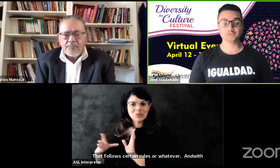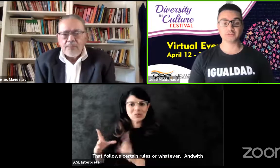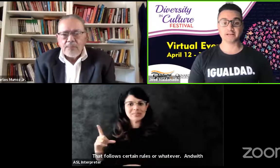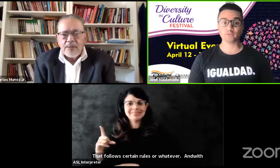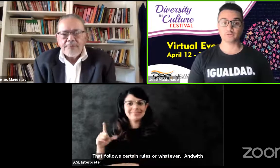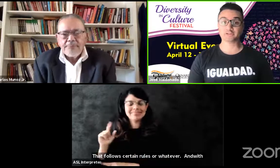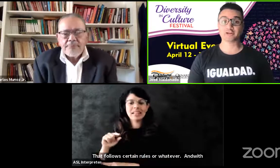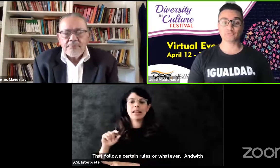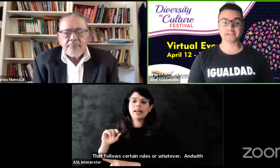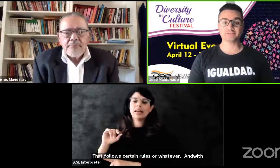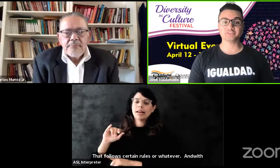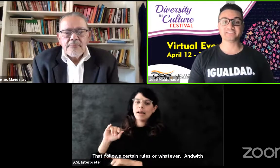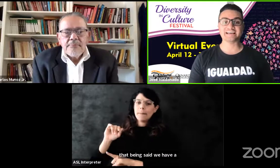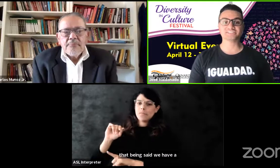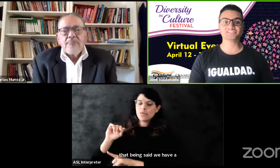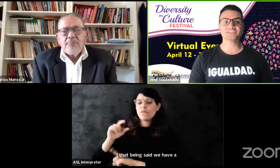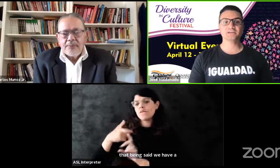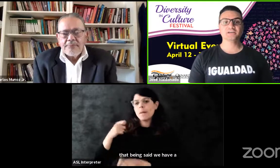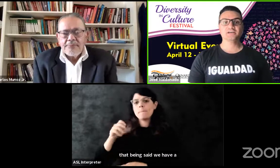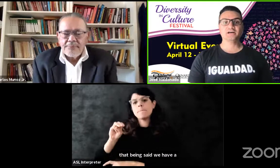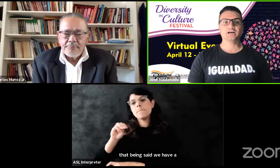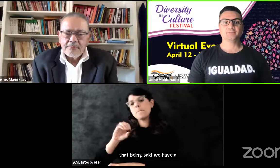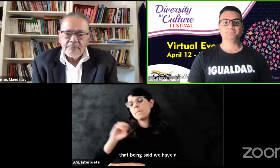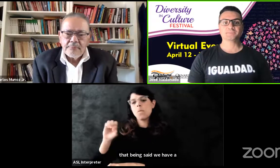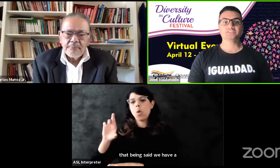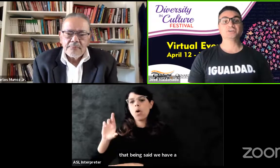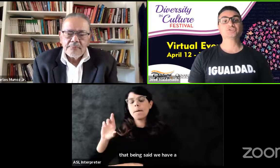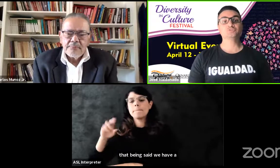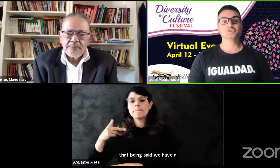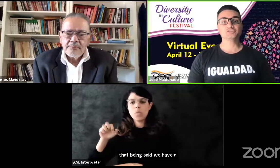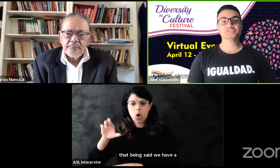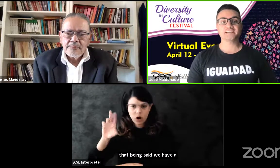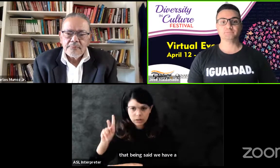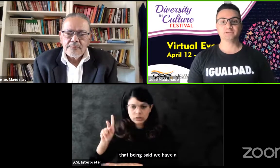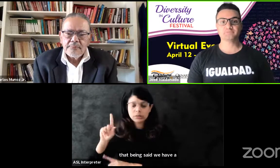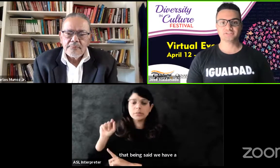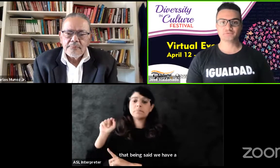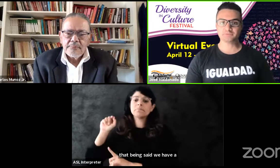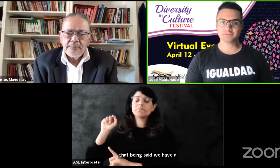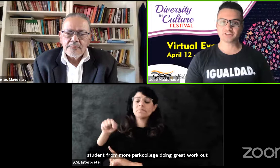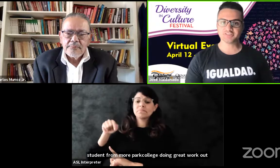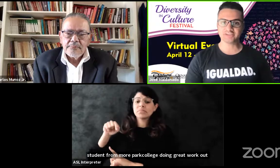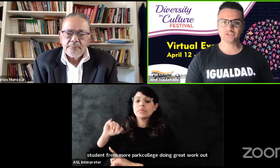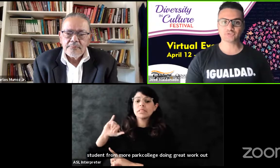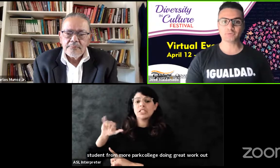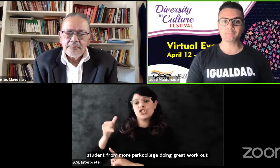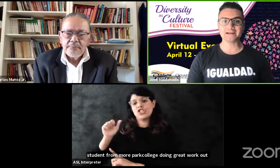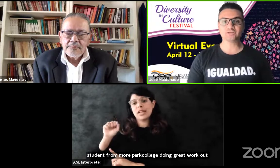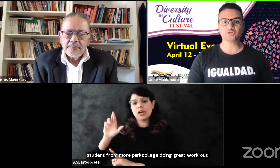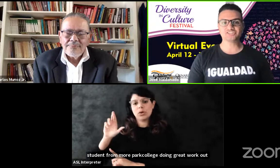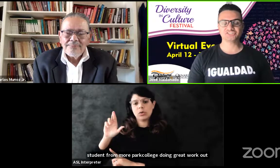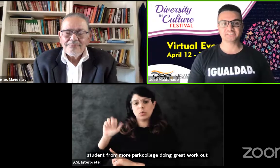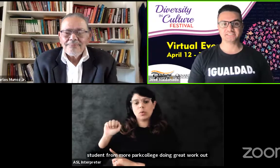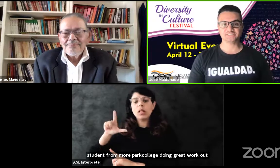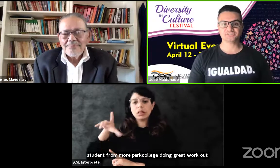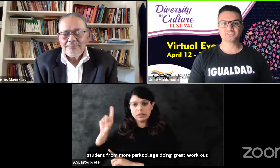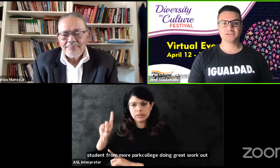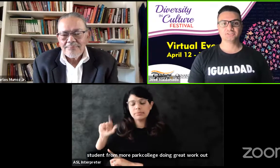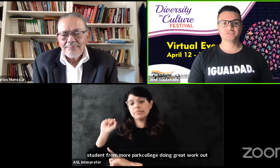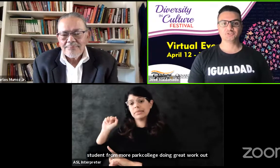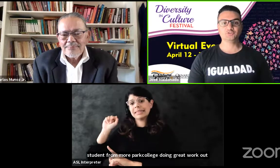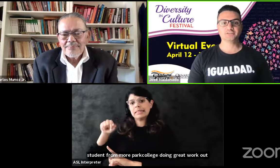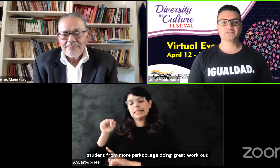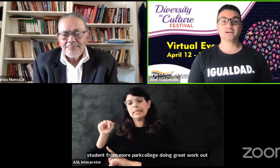III, doing great work out there. He asks, Dr. Munoz, I am loving this webinar. Thank you. My question